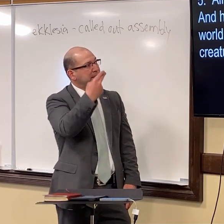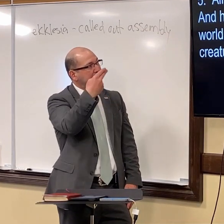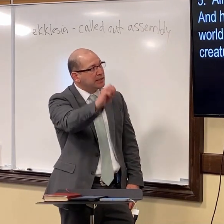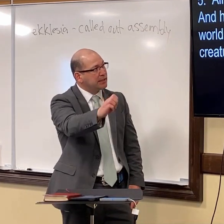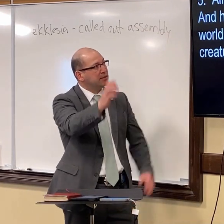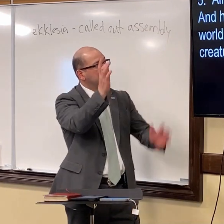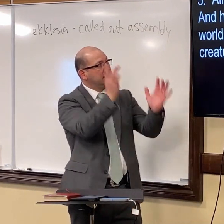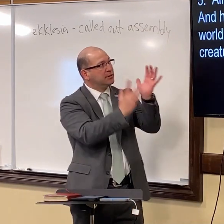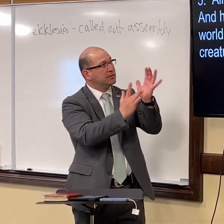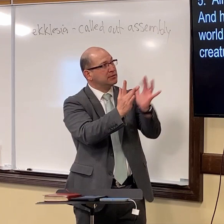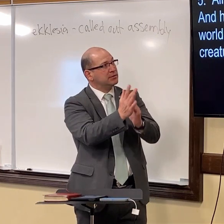So all sin,